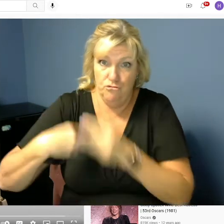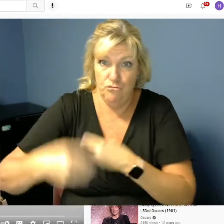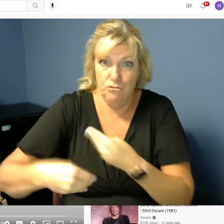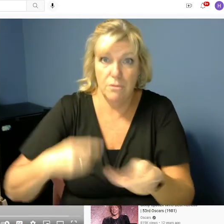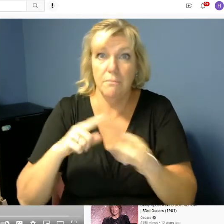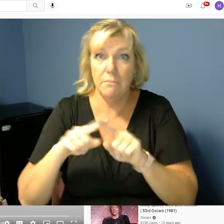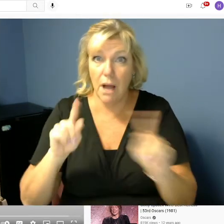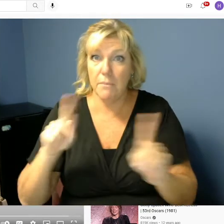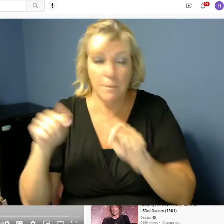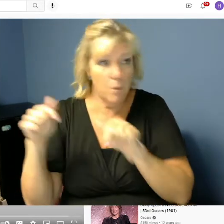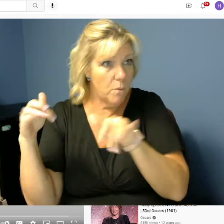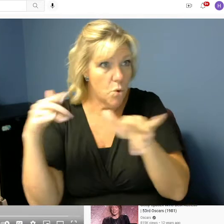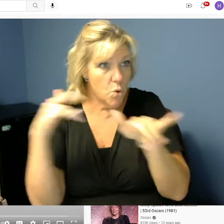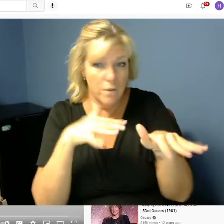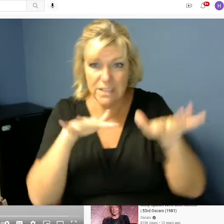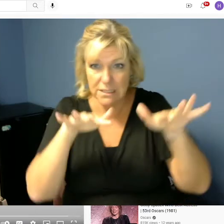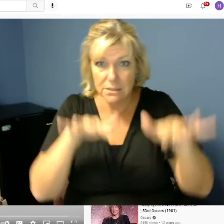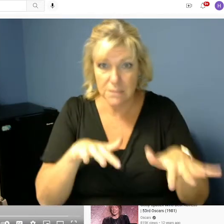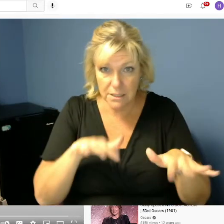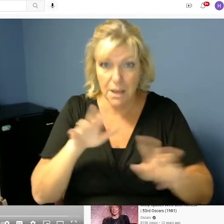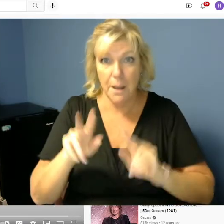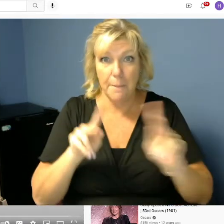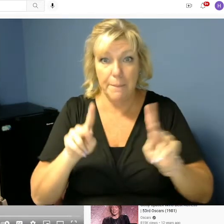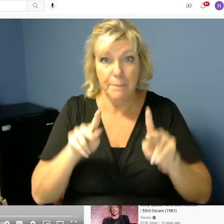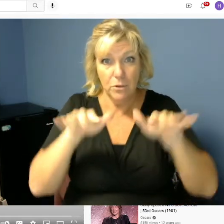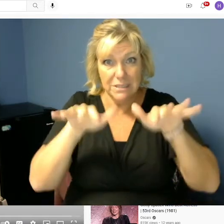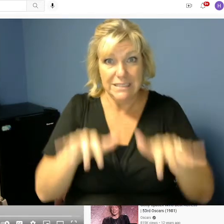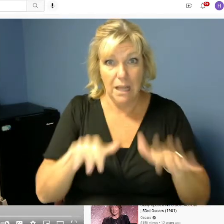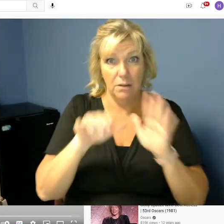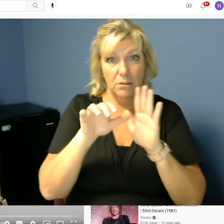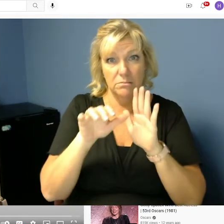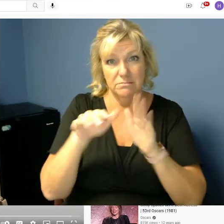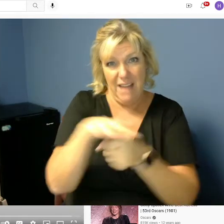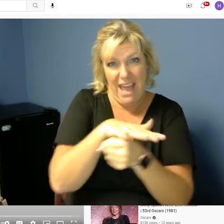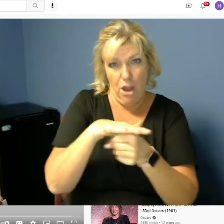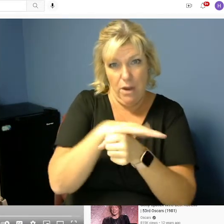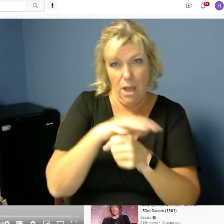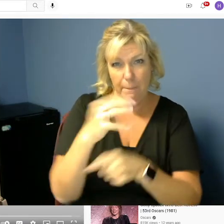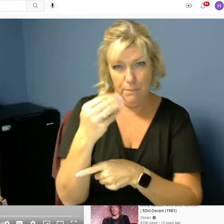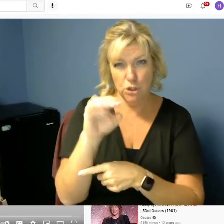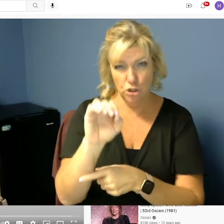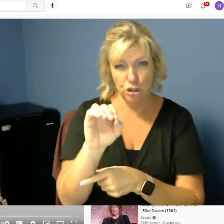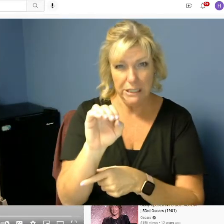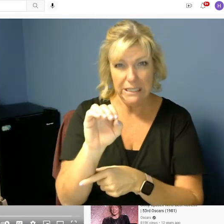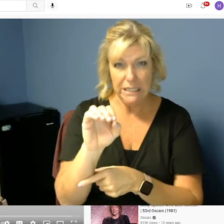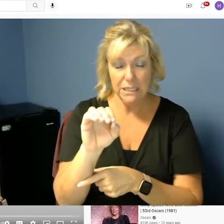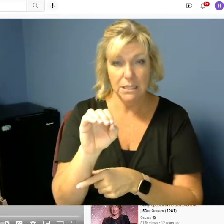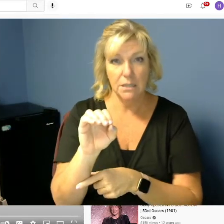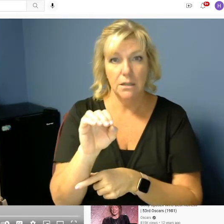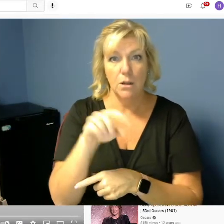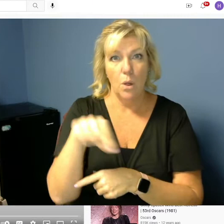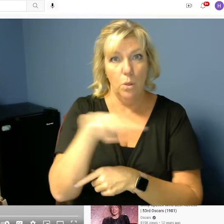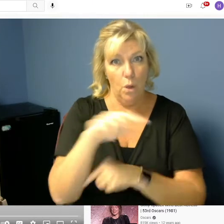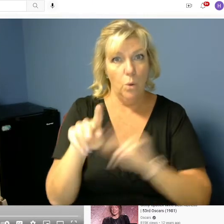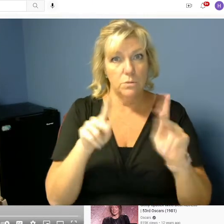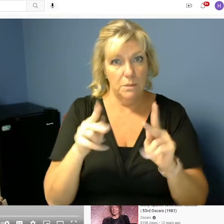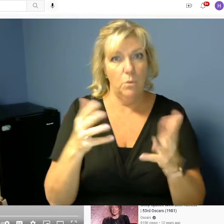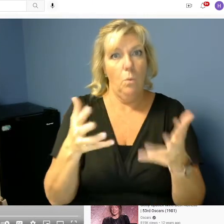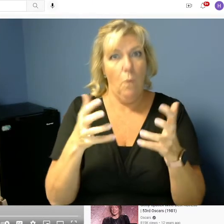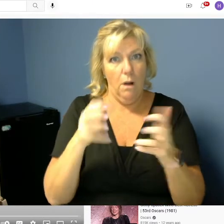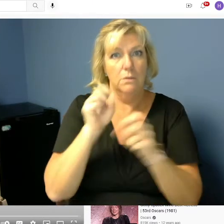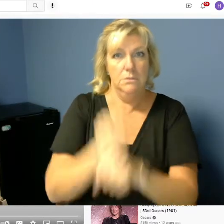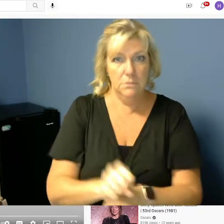have settled the area of Missouri want to enter the state, or enter the United States as a slave